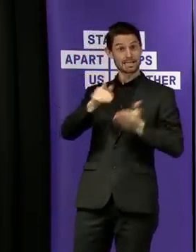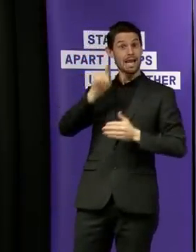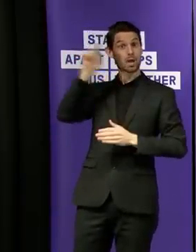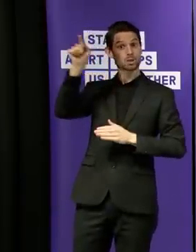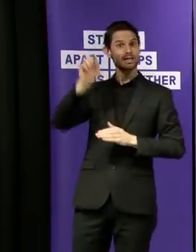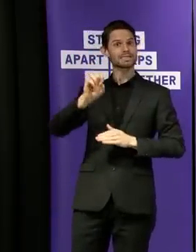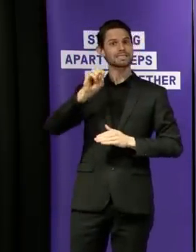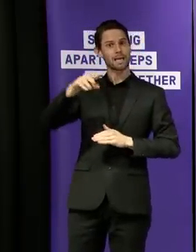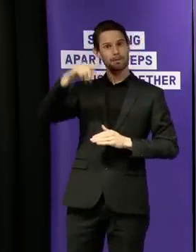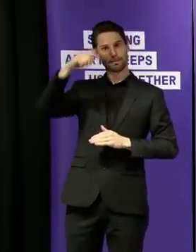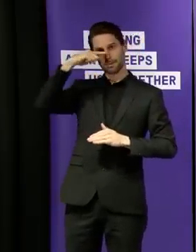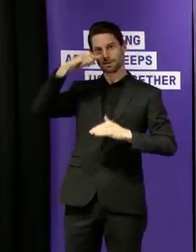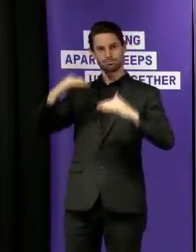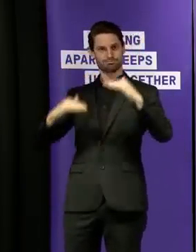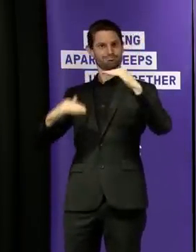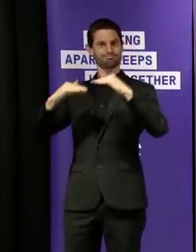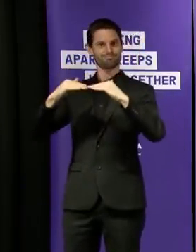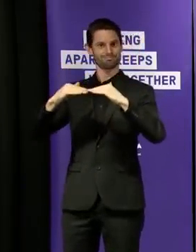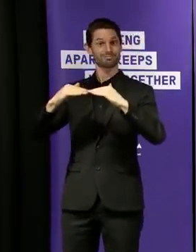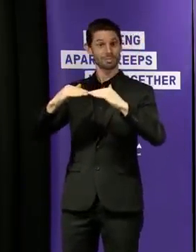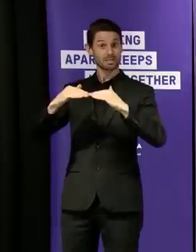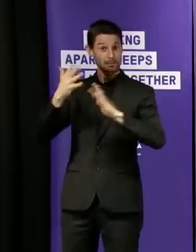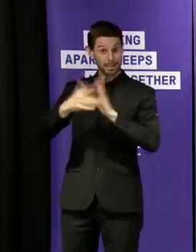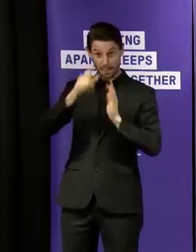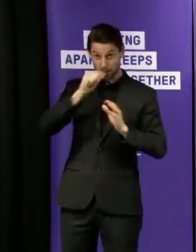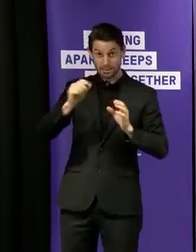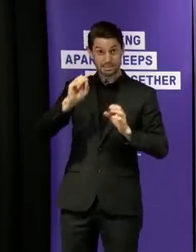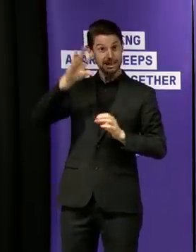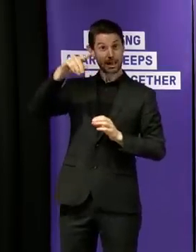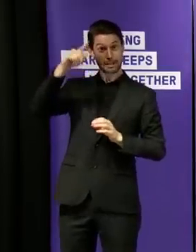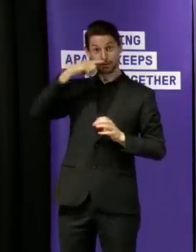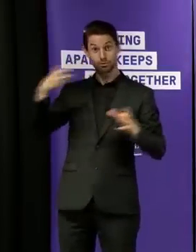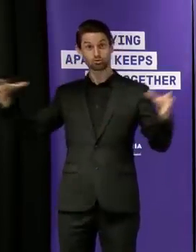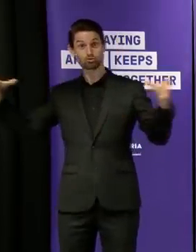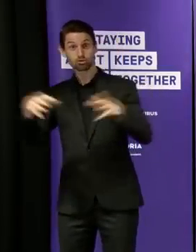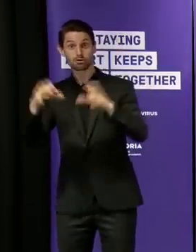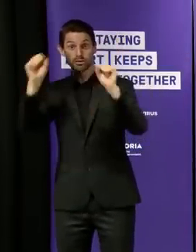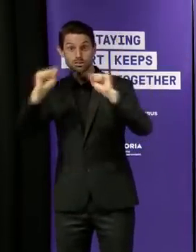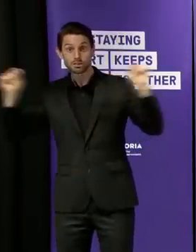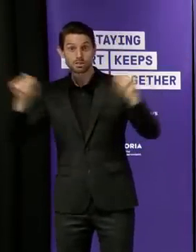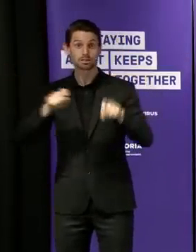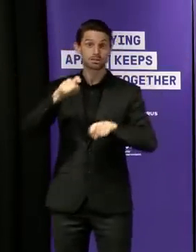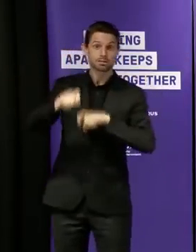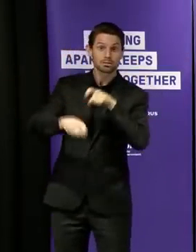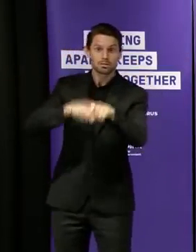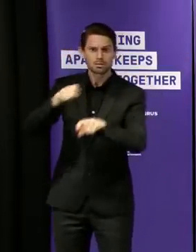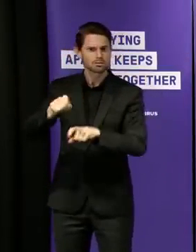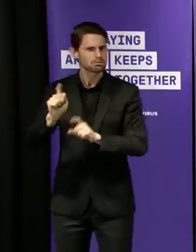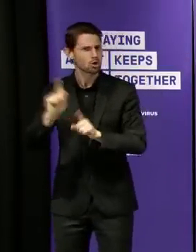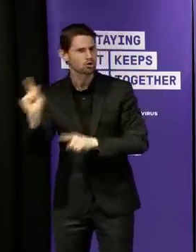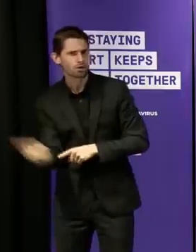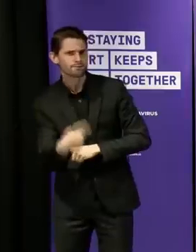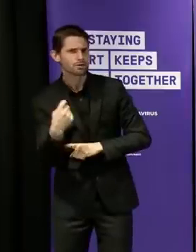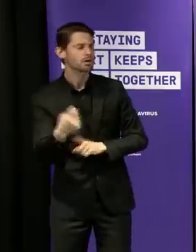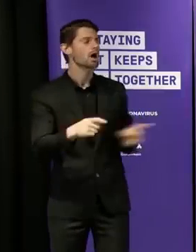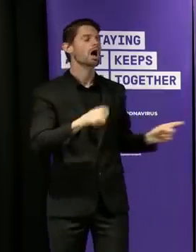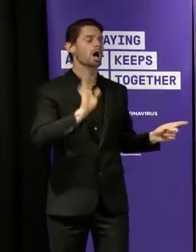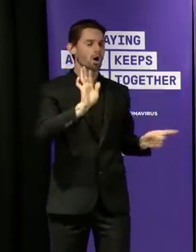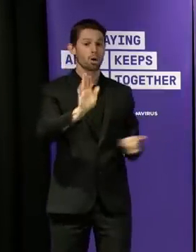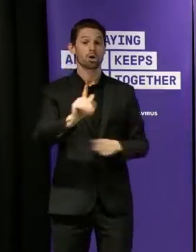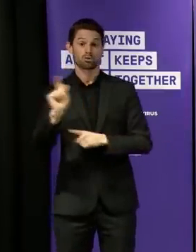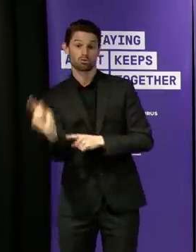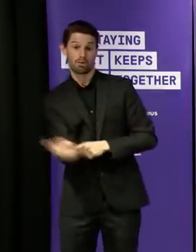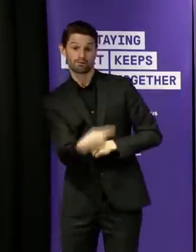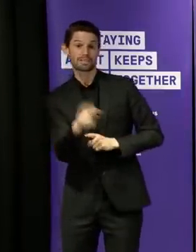for outdoor exercise, cycling, golf? Well, there'll be rules, I think, for things like golf and